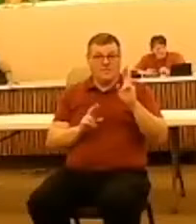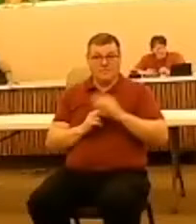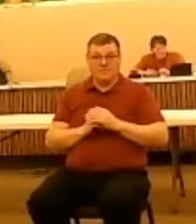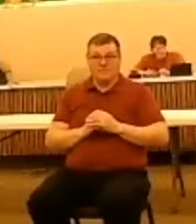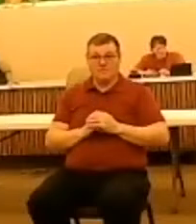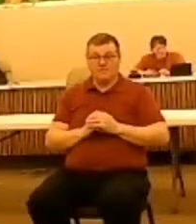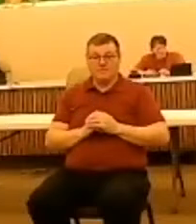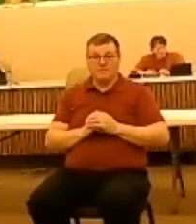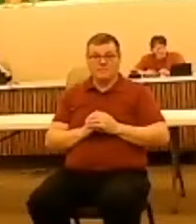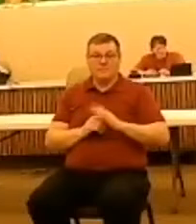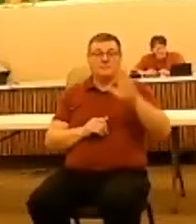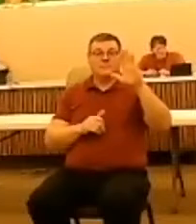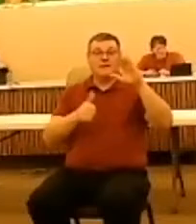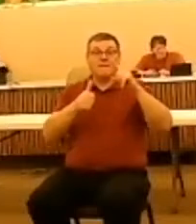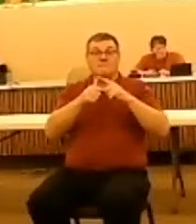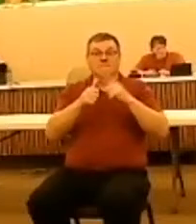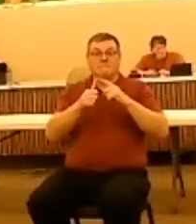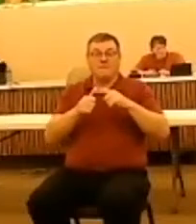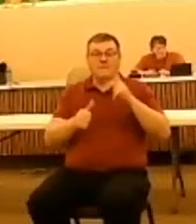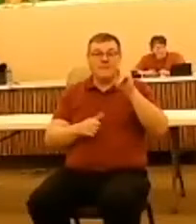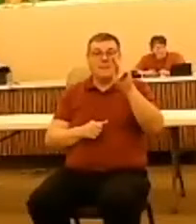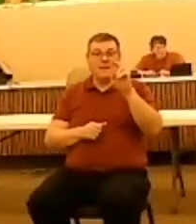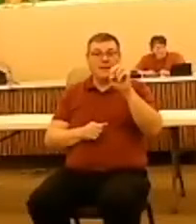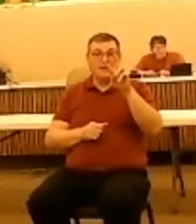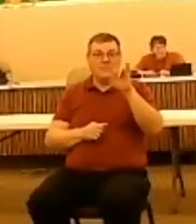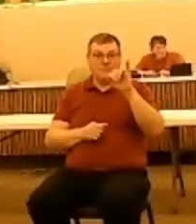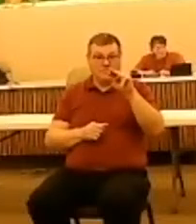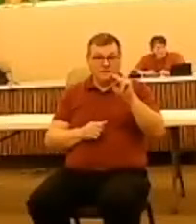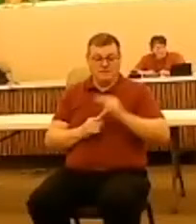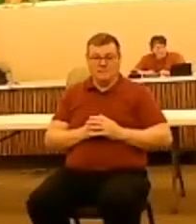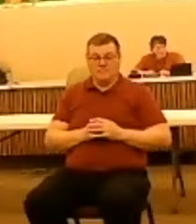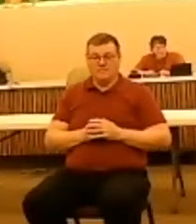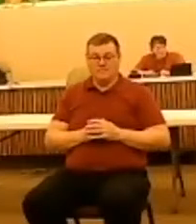comments? First up, I have Kevin.